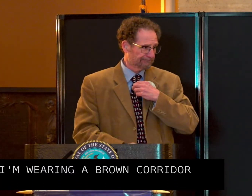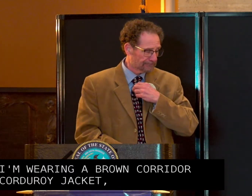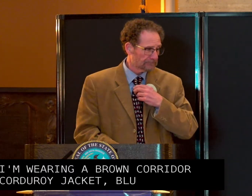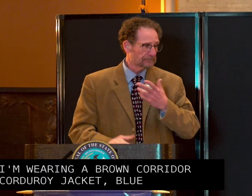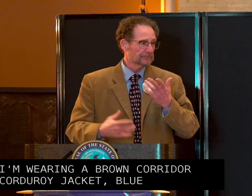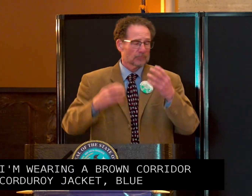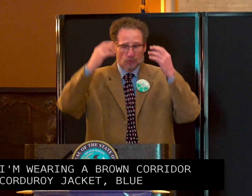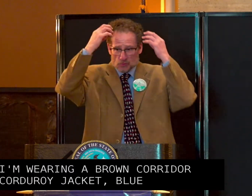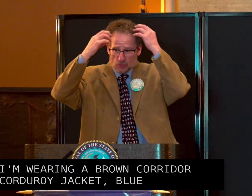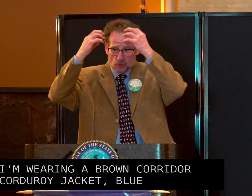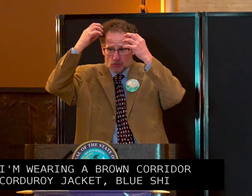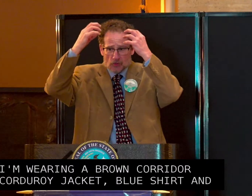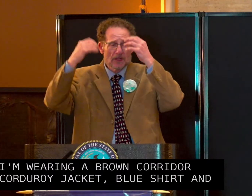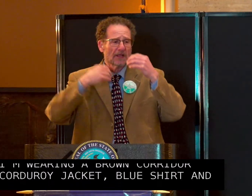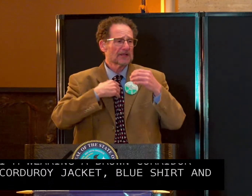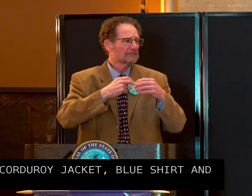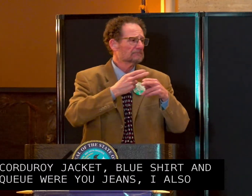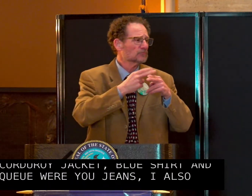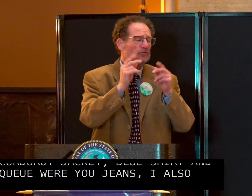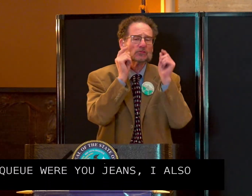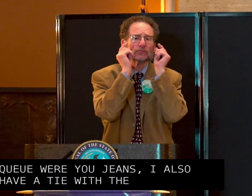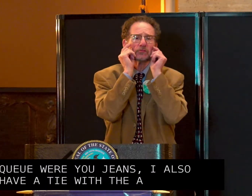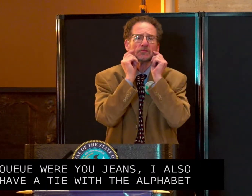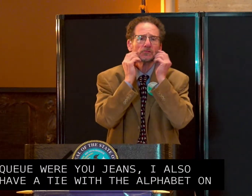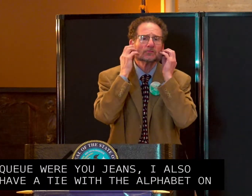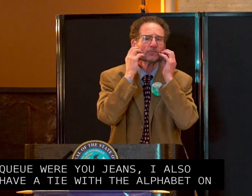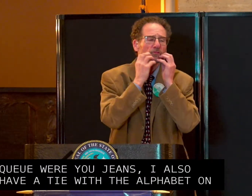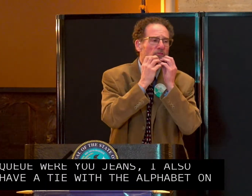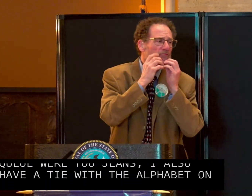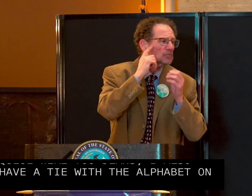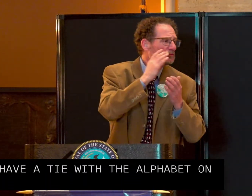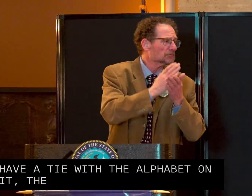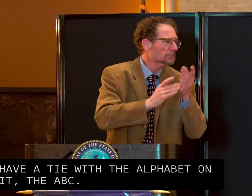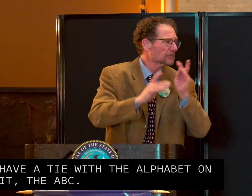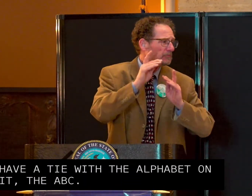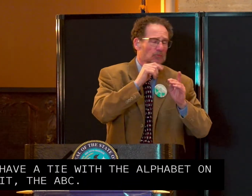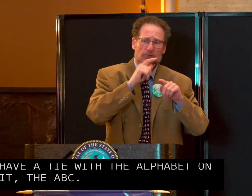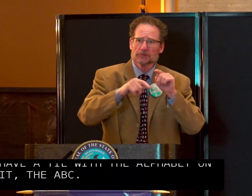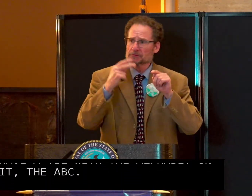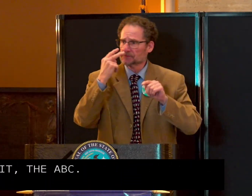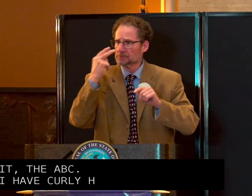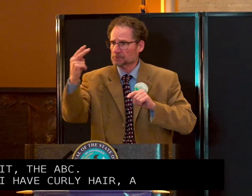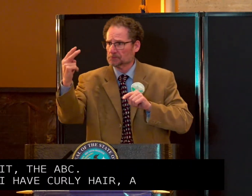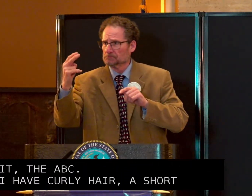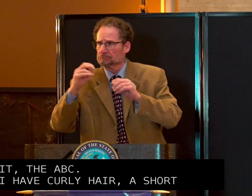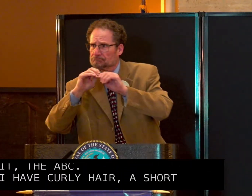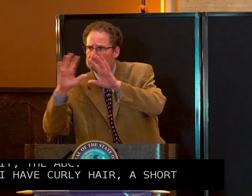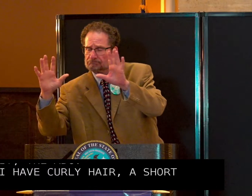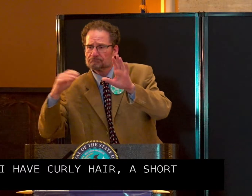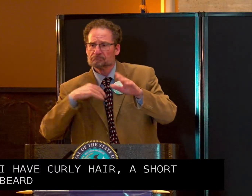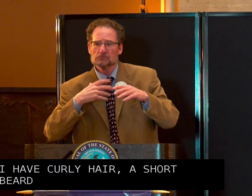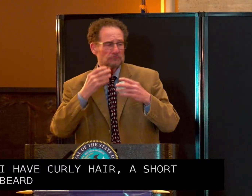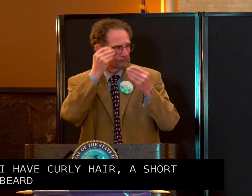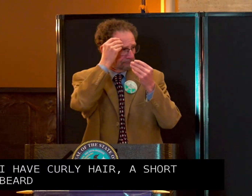with the alphabet on it, the ABC. I have curly hair, a short beard and mustache.